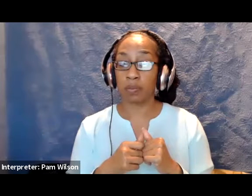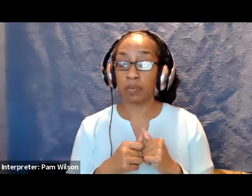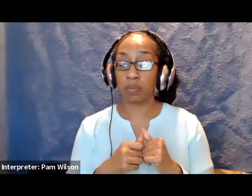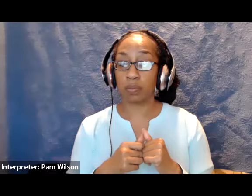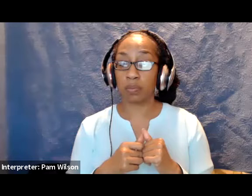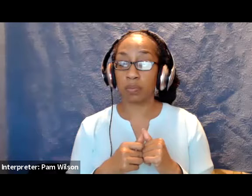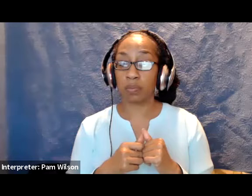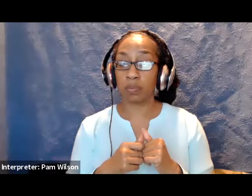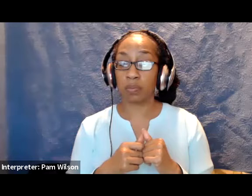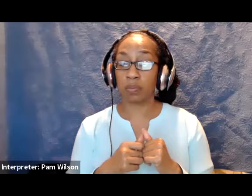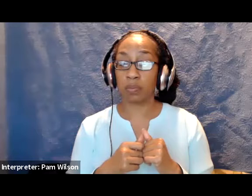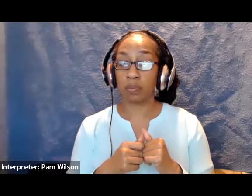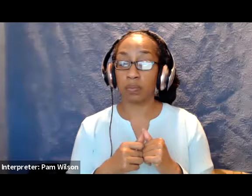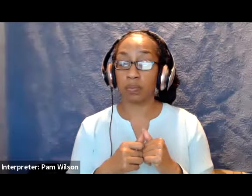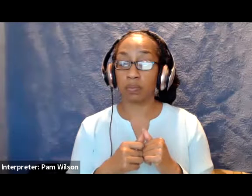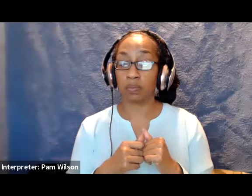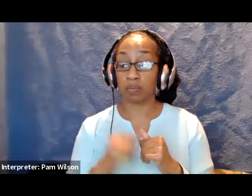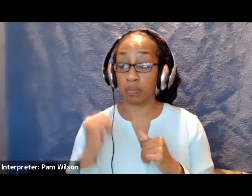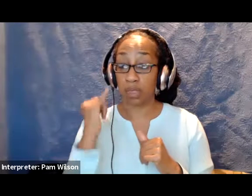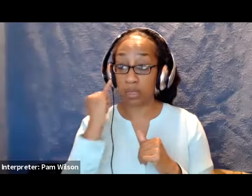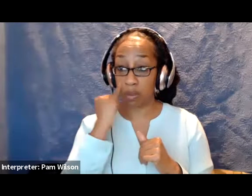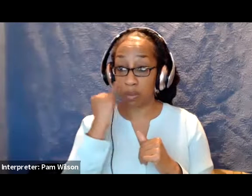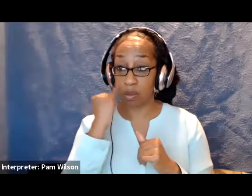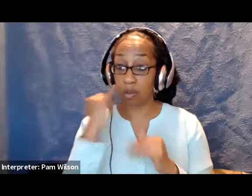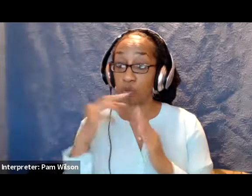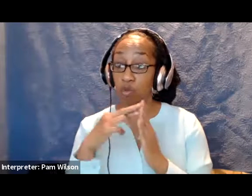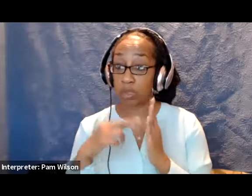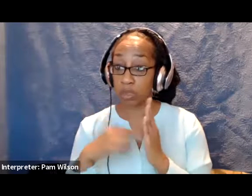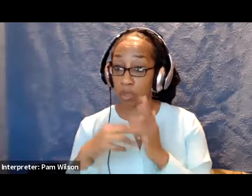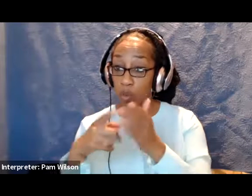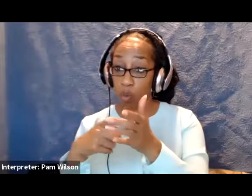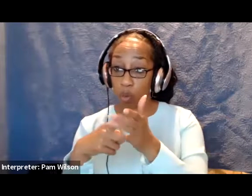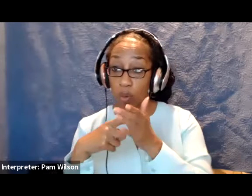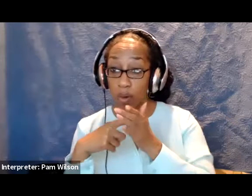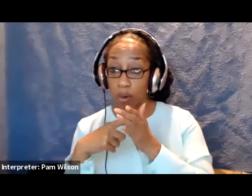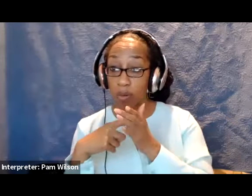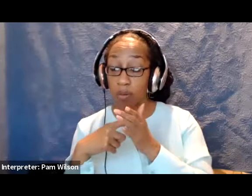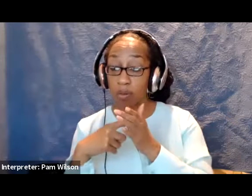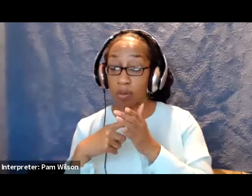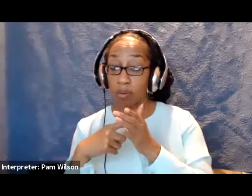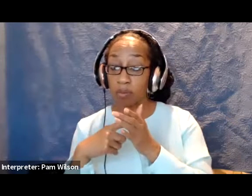And if registration is required,